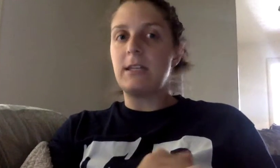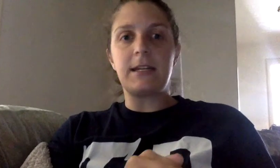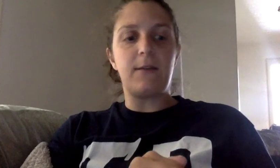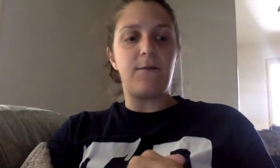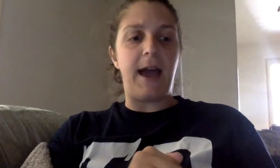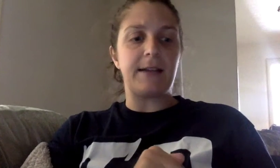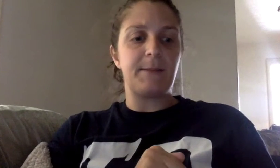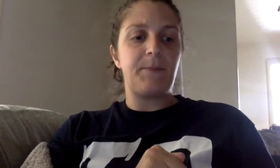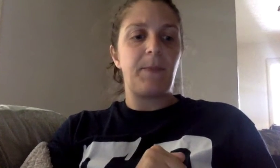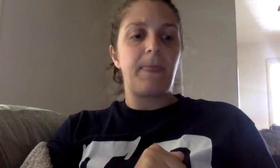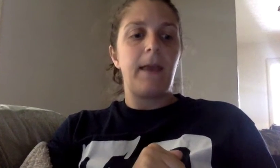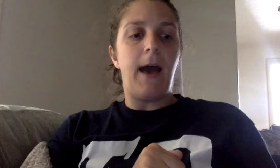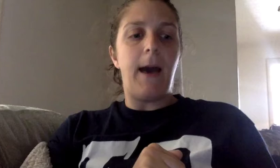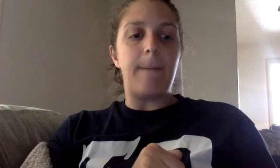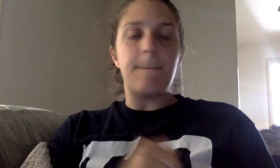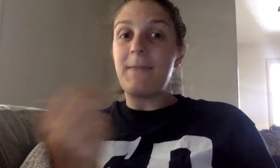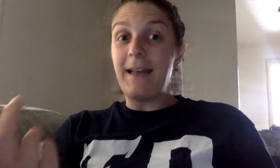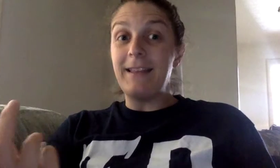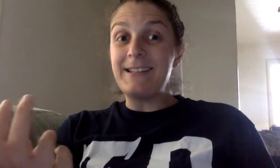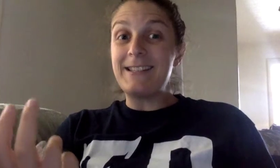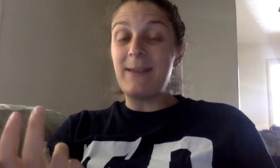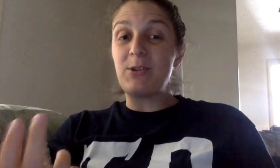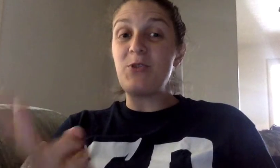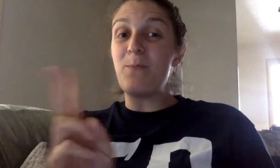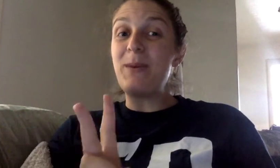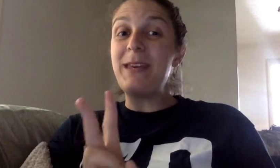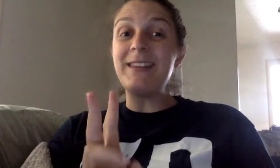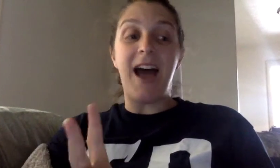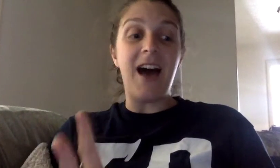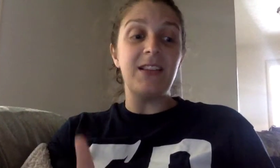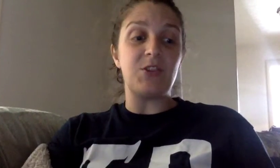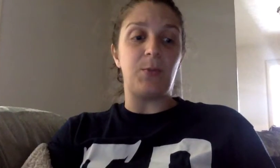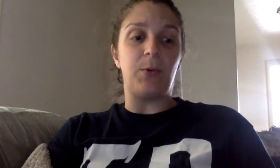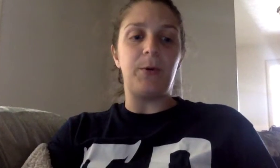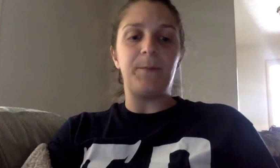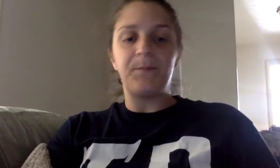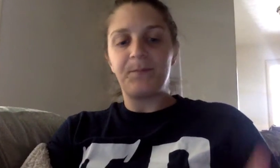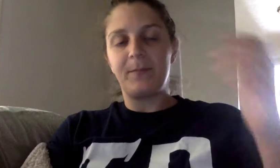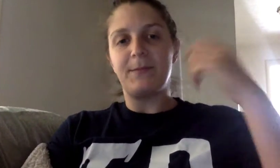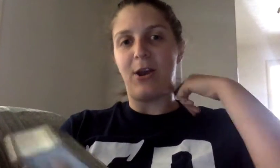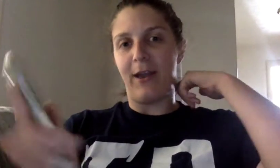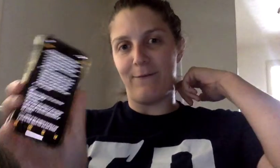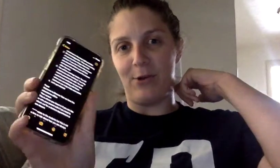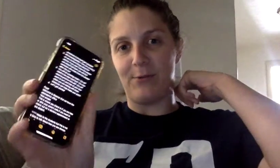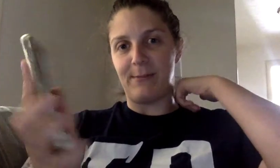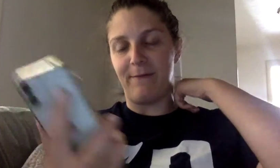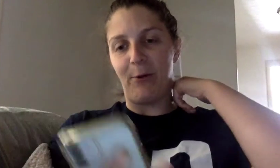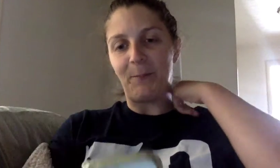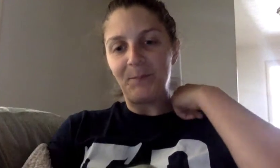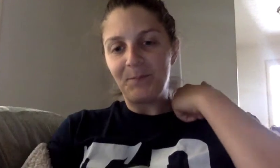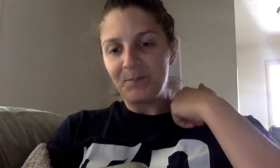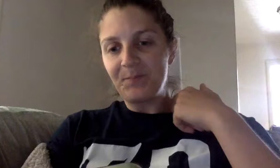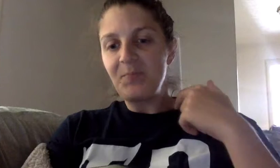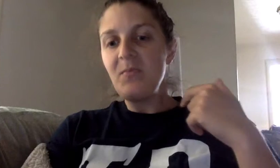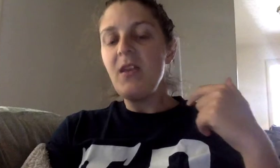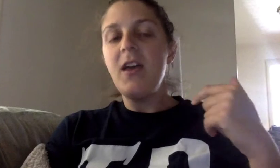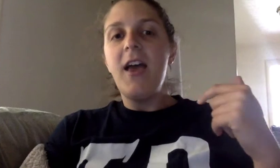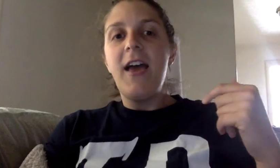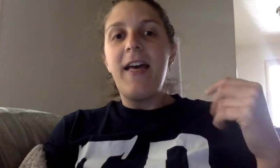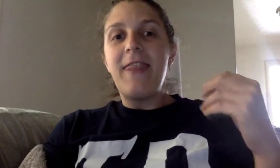to the facts. That leads us to number two, be knowledgeable. Sorry, I have notes on my phone.